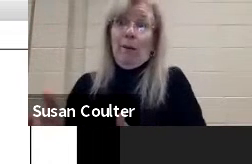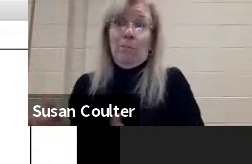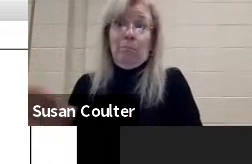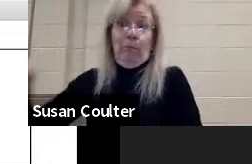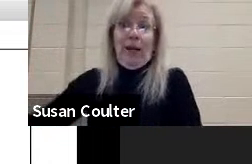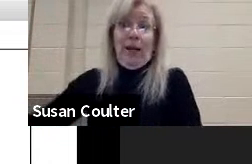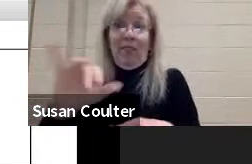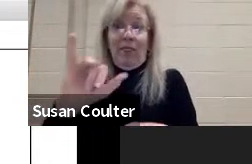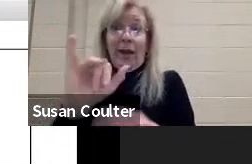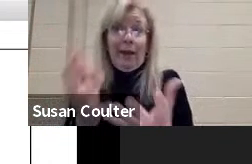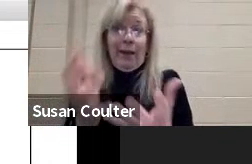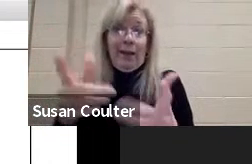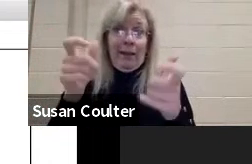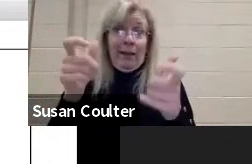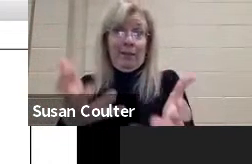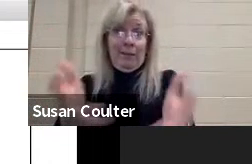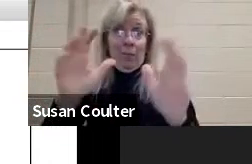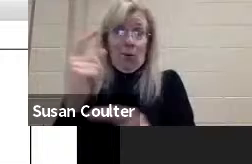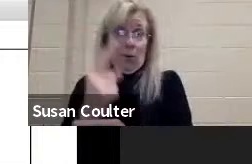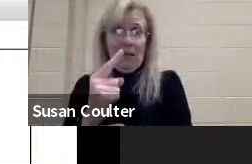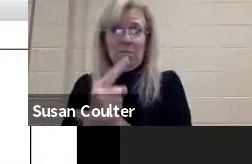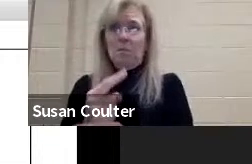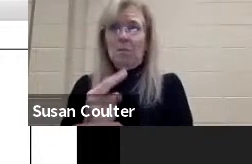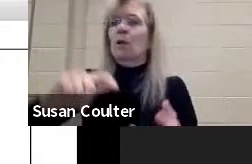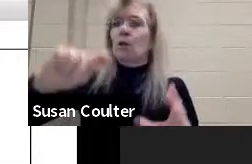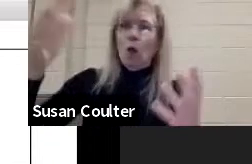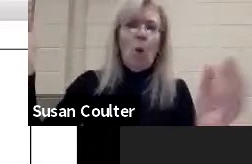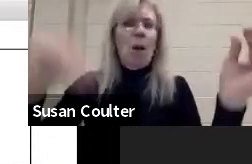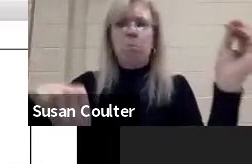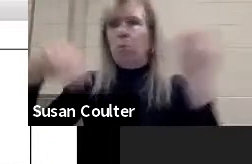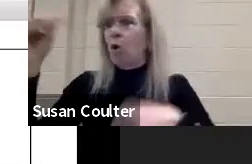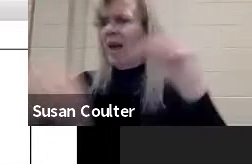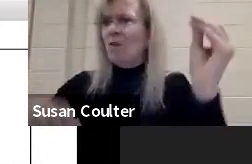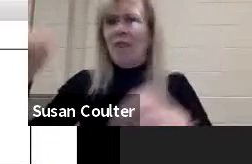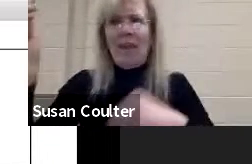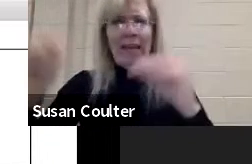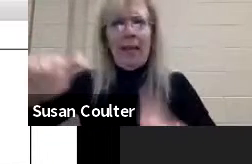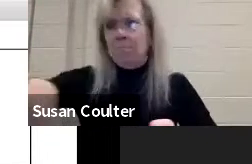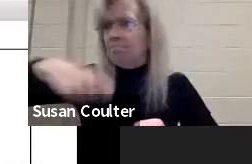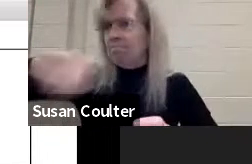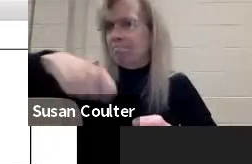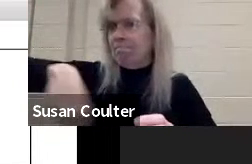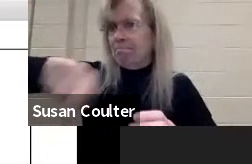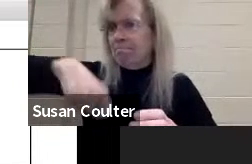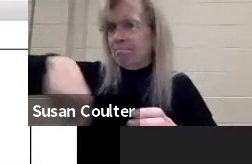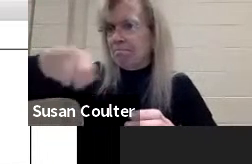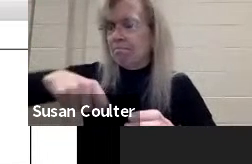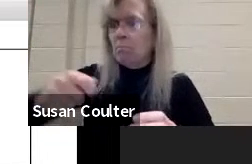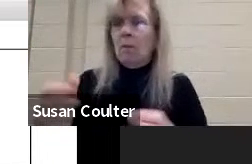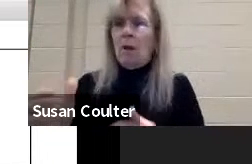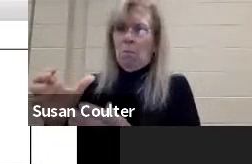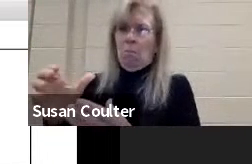pour it, put it in the Instant Pot, right? So I put everything in,